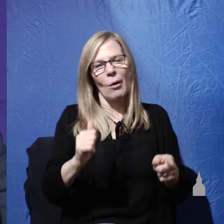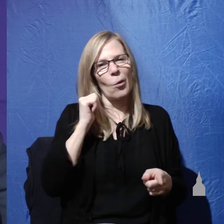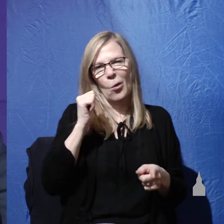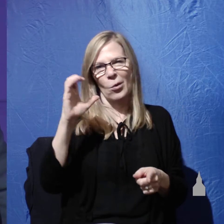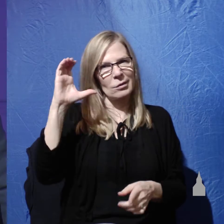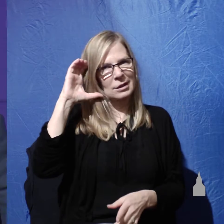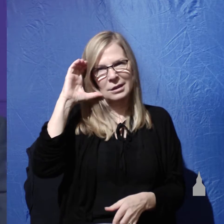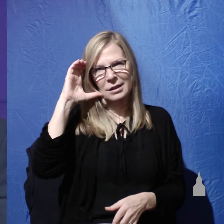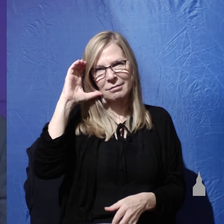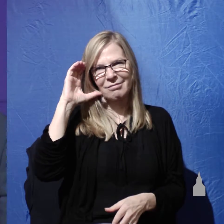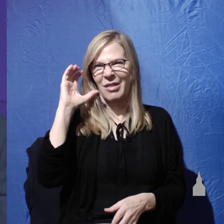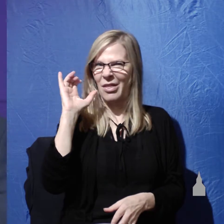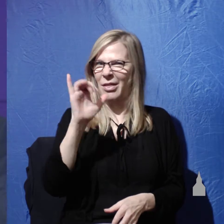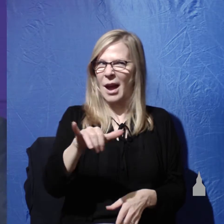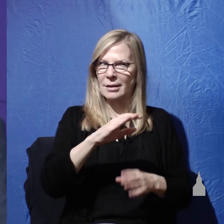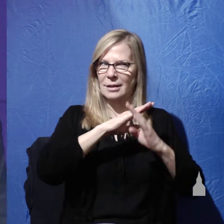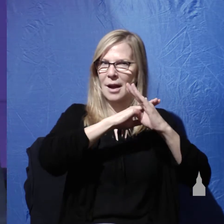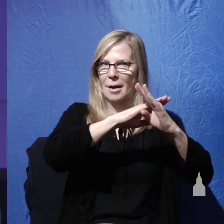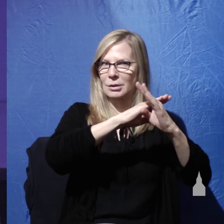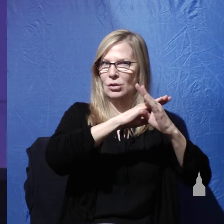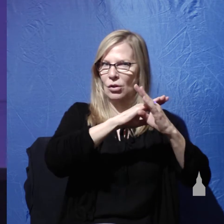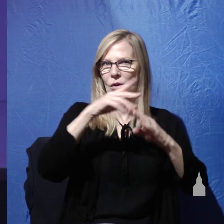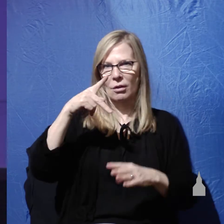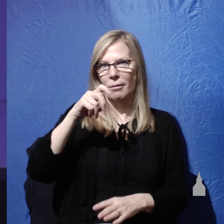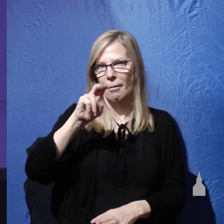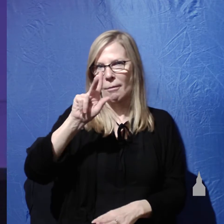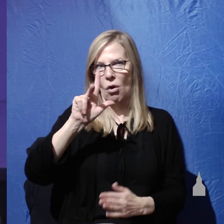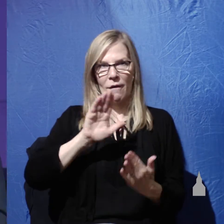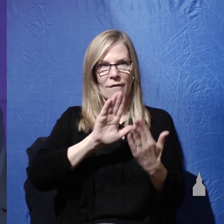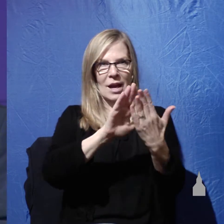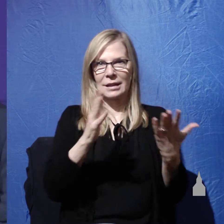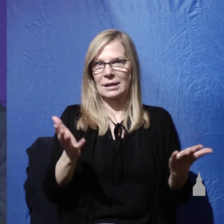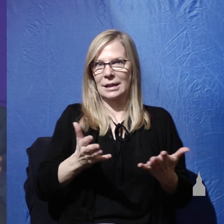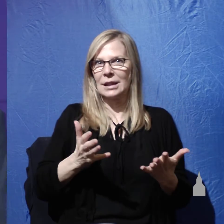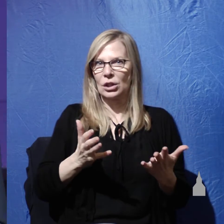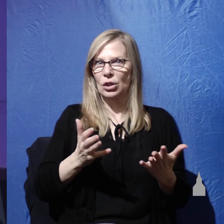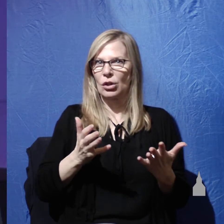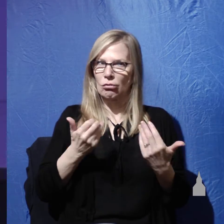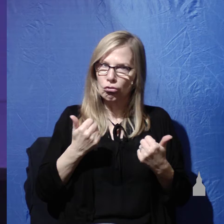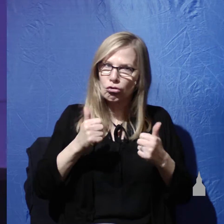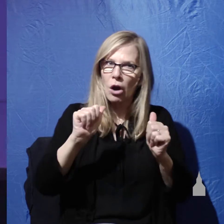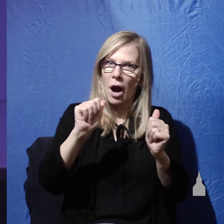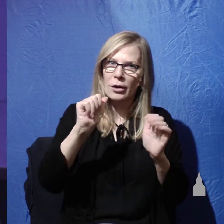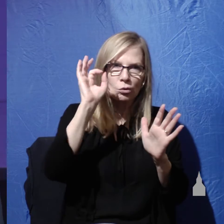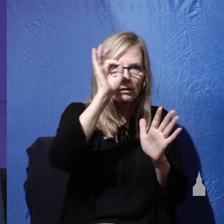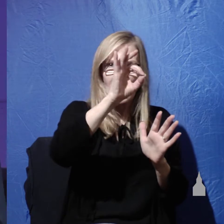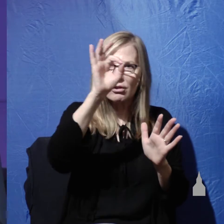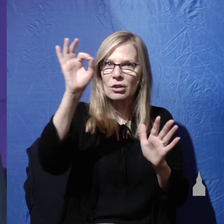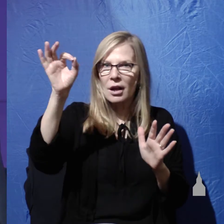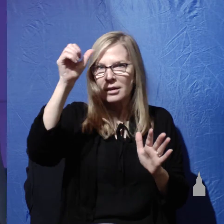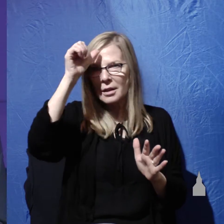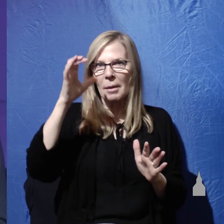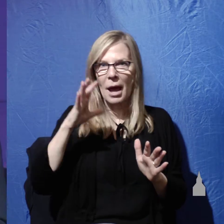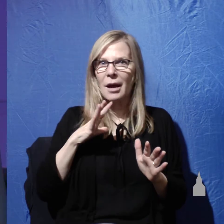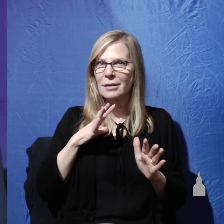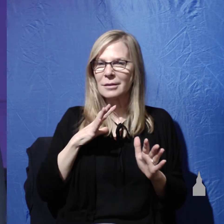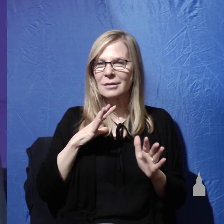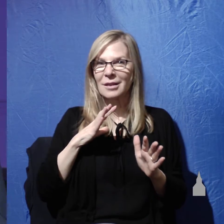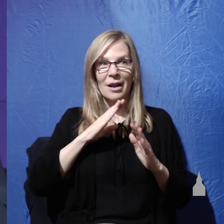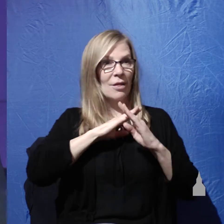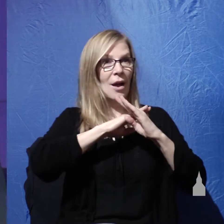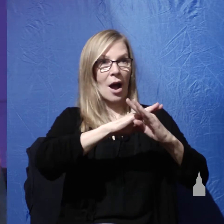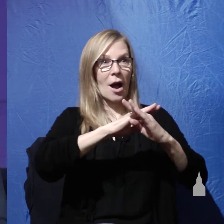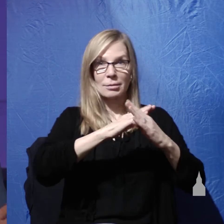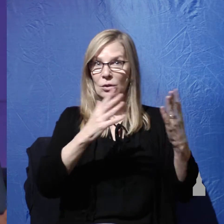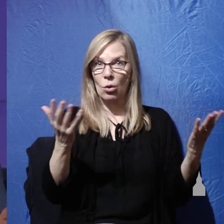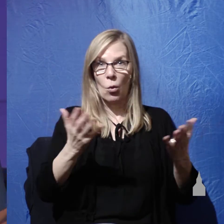them. And that's the obstacle that Paul is facing here in his attempt to evangelize these men. It's the obstacle